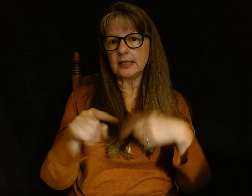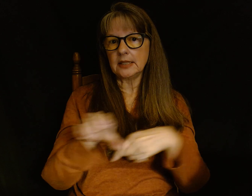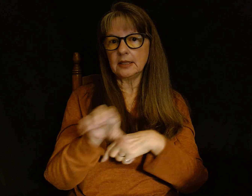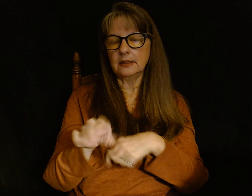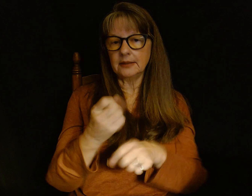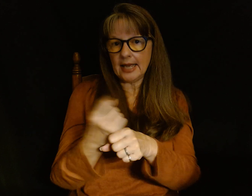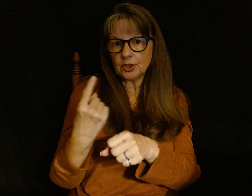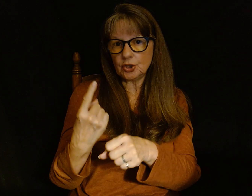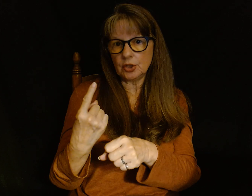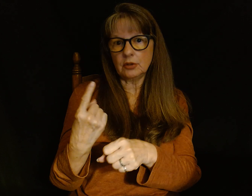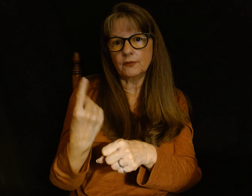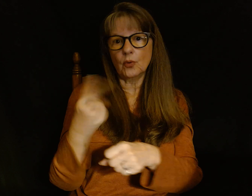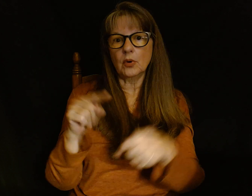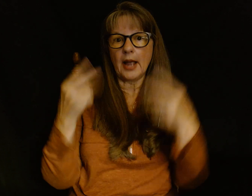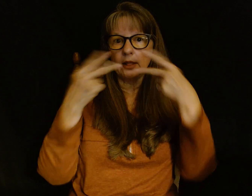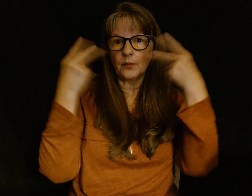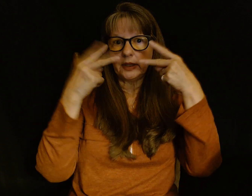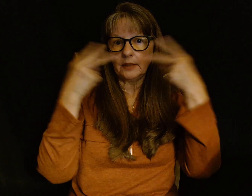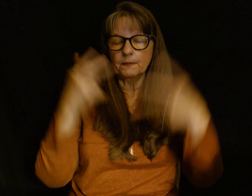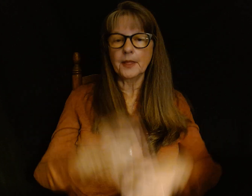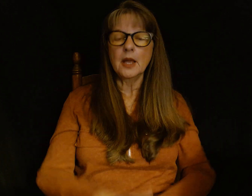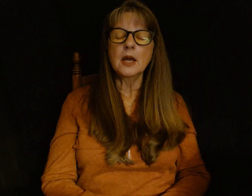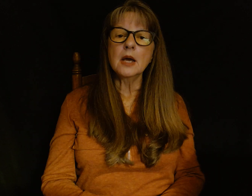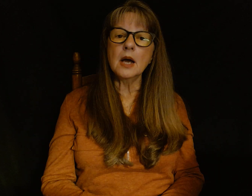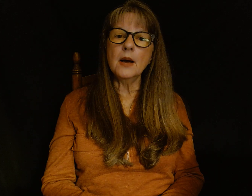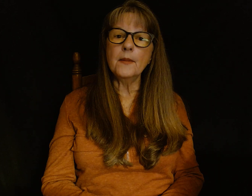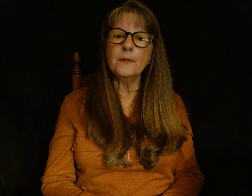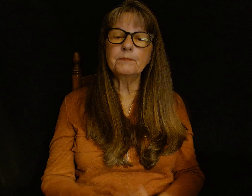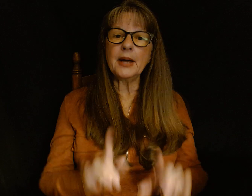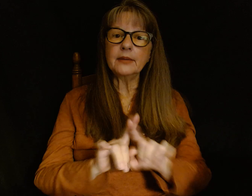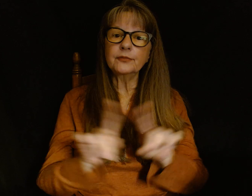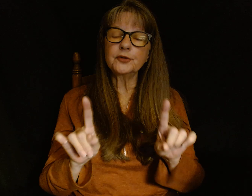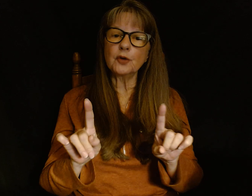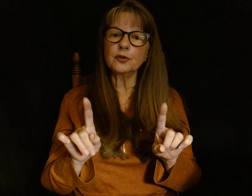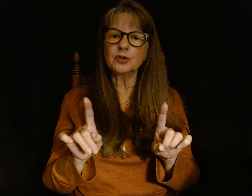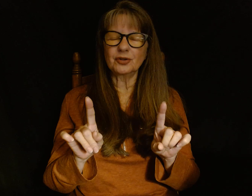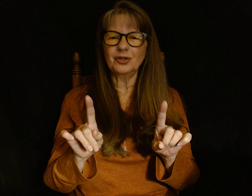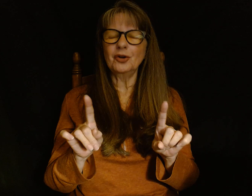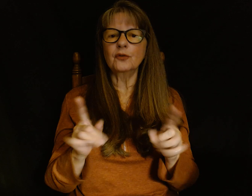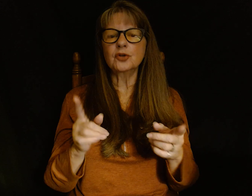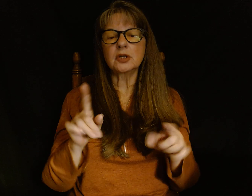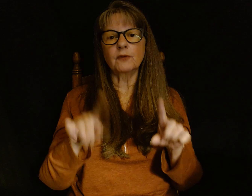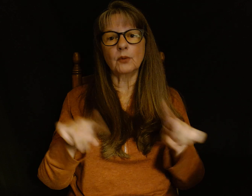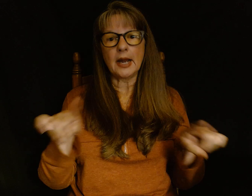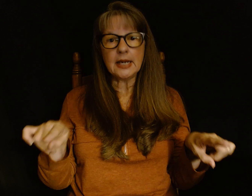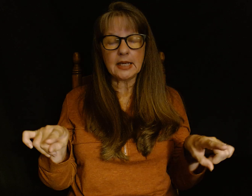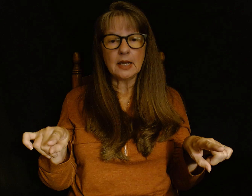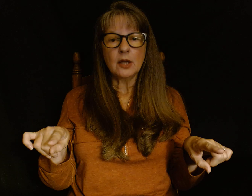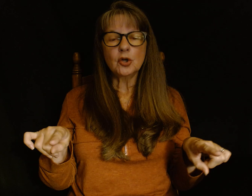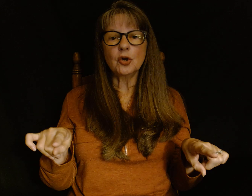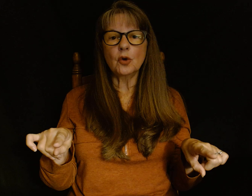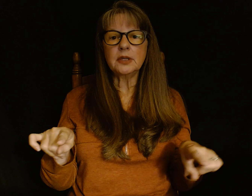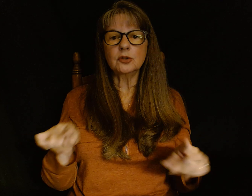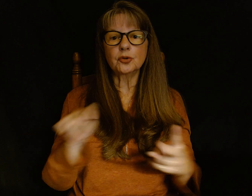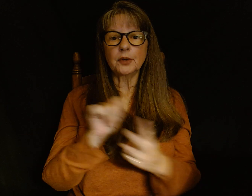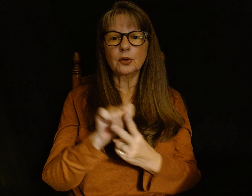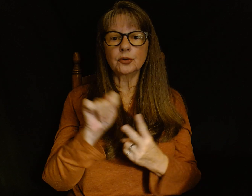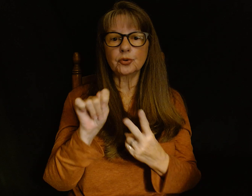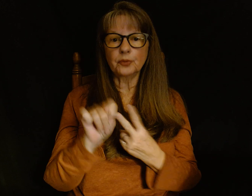did last year for Halloween. But so there's, just a variety. We did trick or